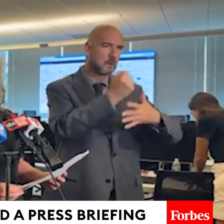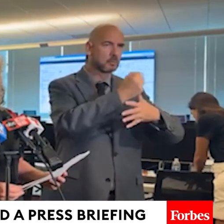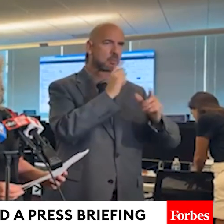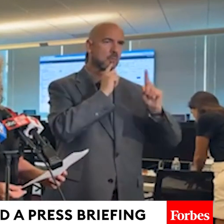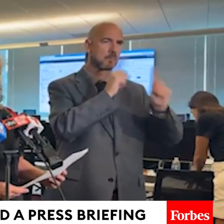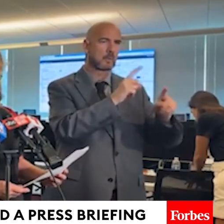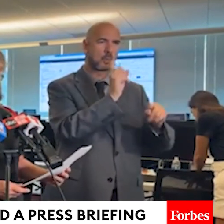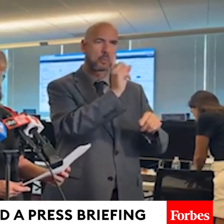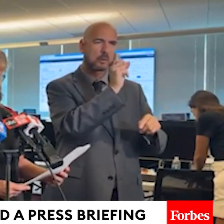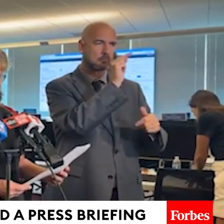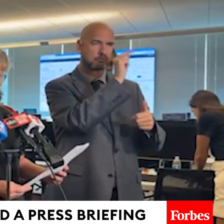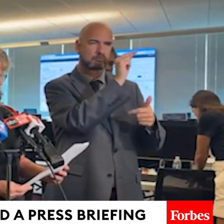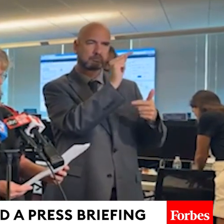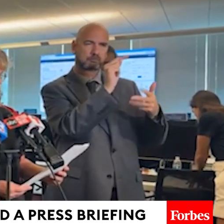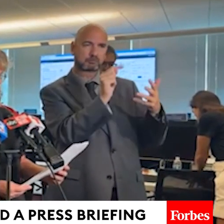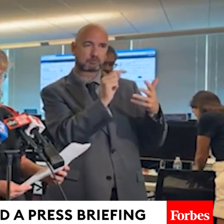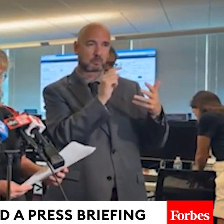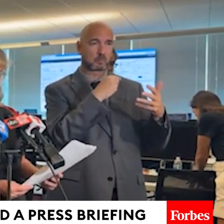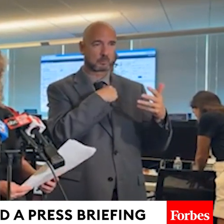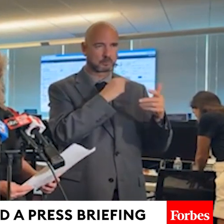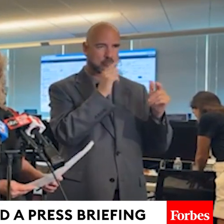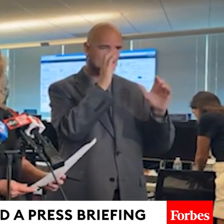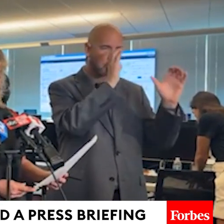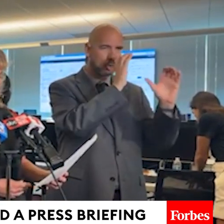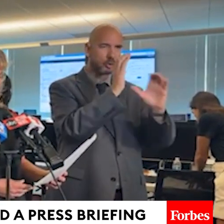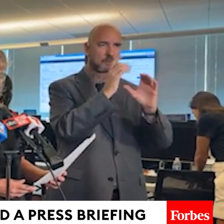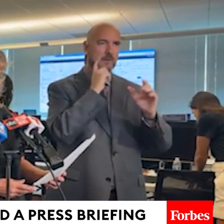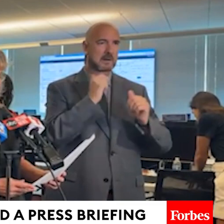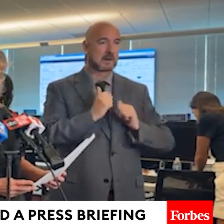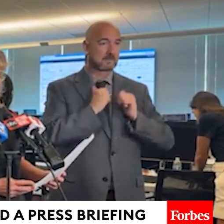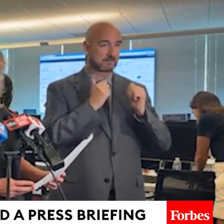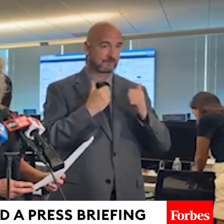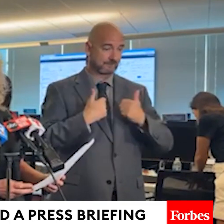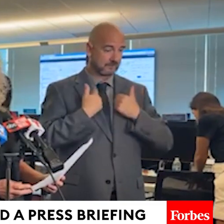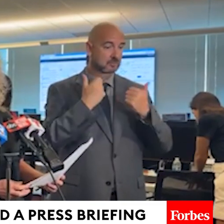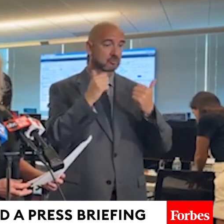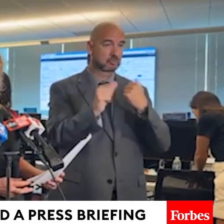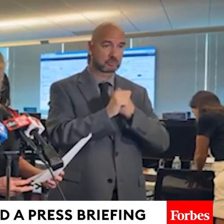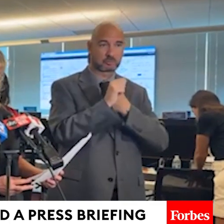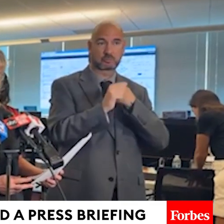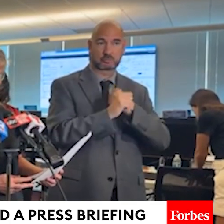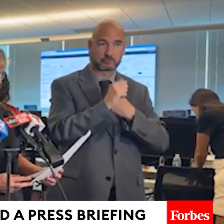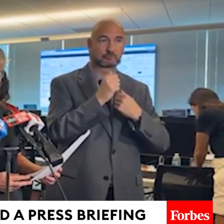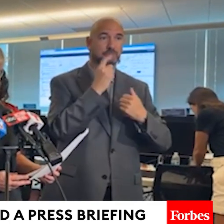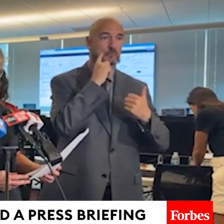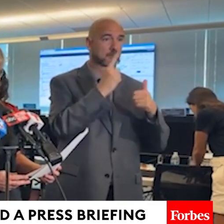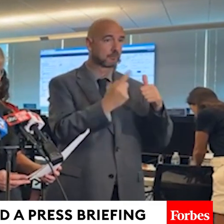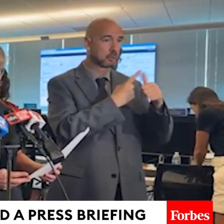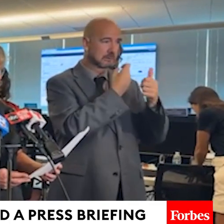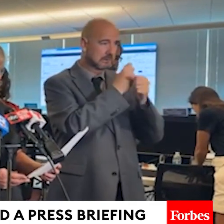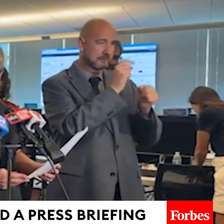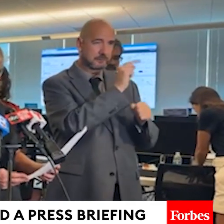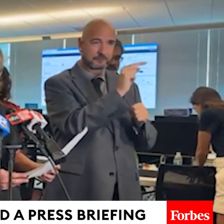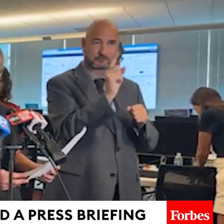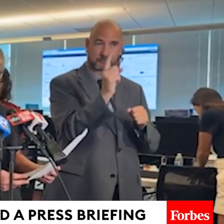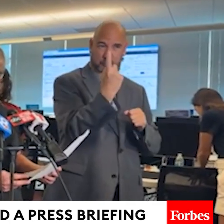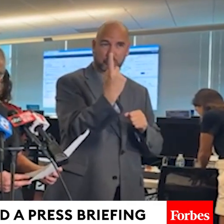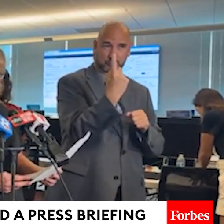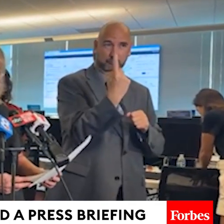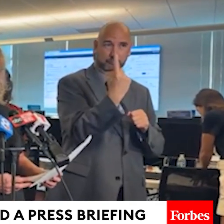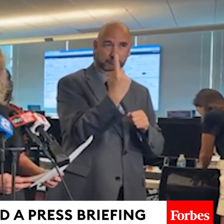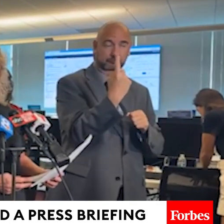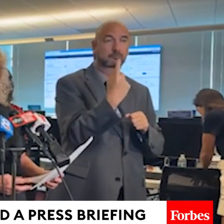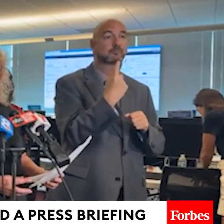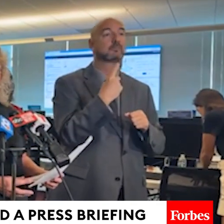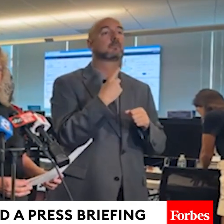Thursday morning was on resolving life-threatening situations to ensure the safety of our customers and beginning the work